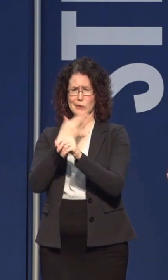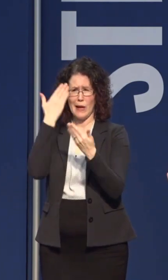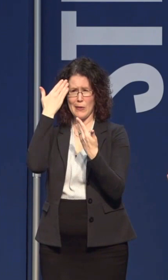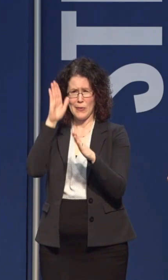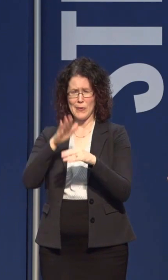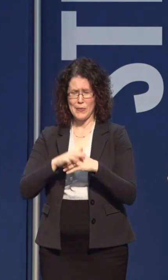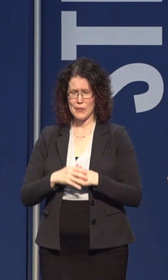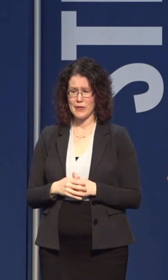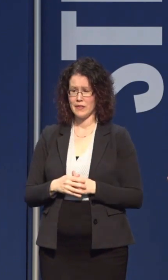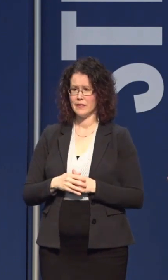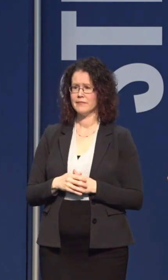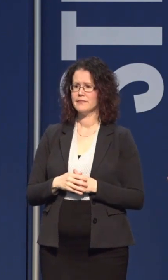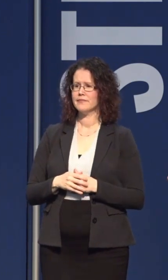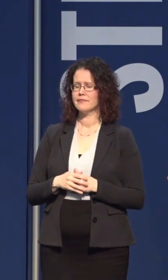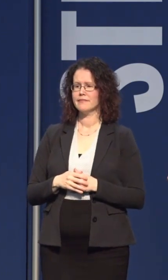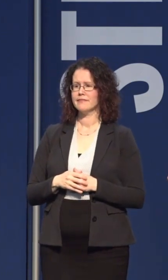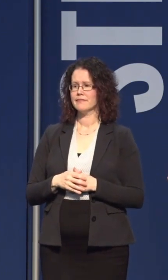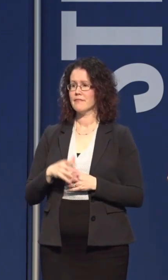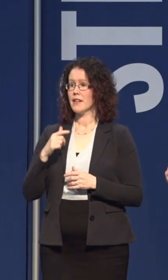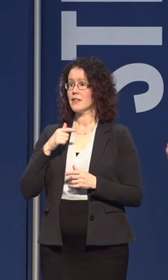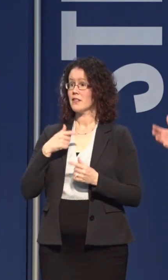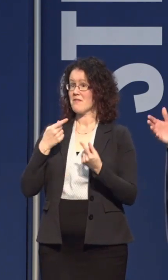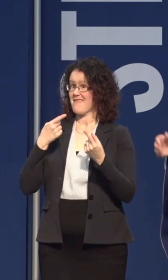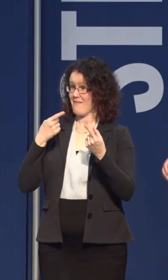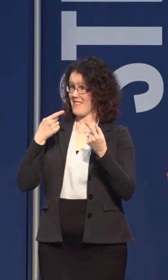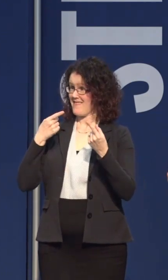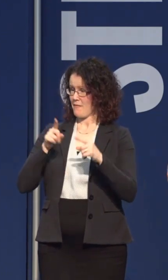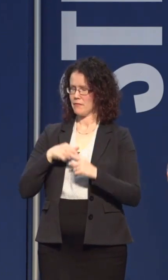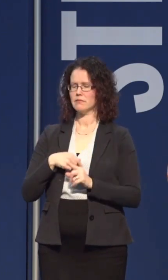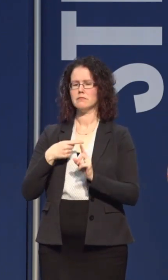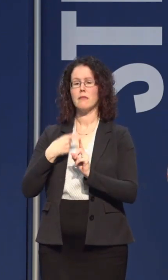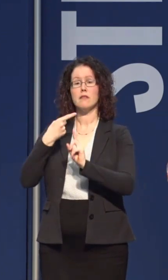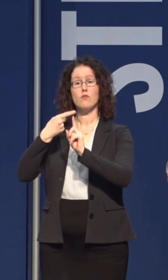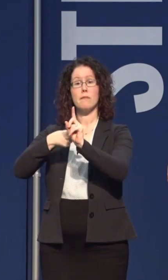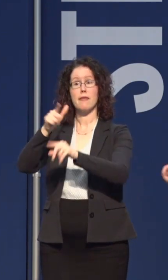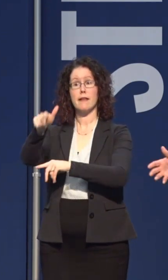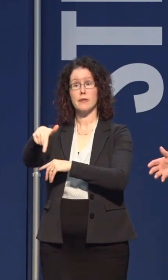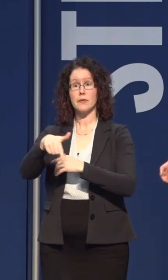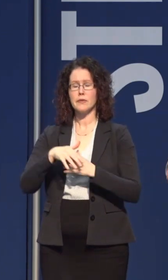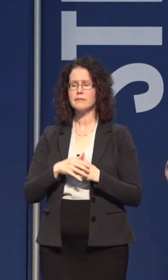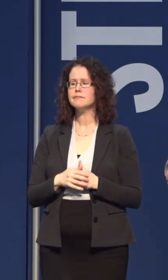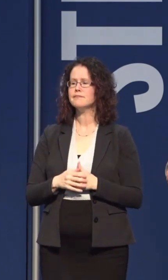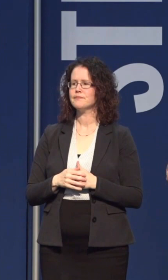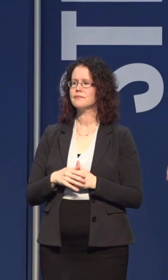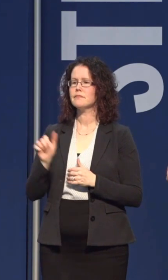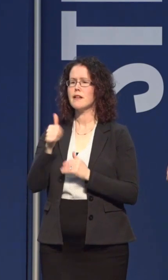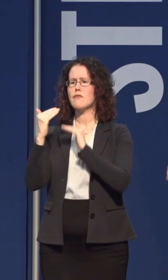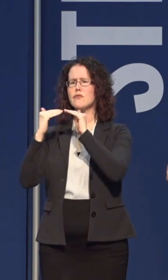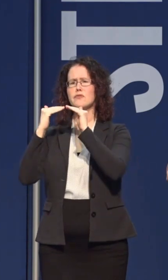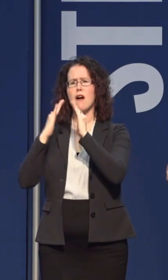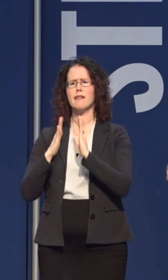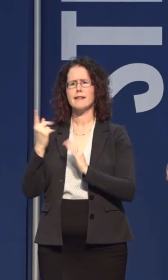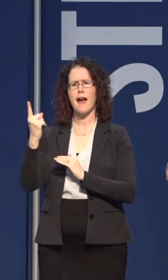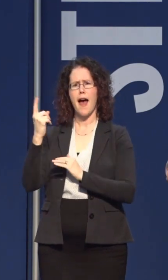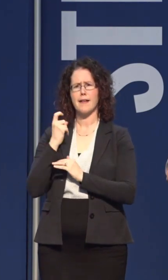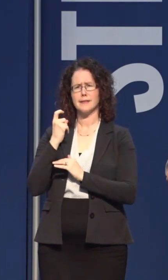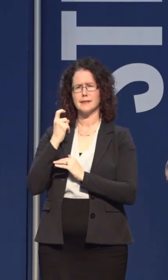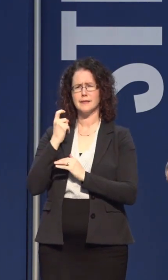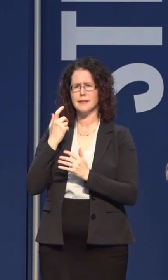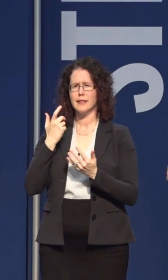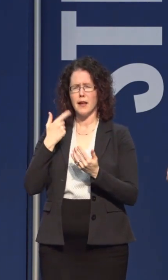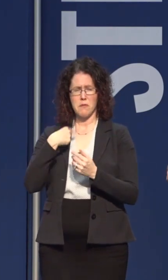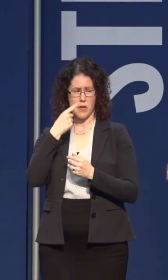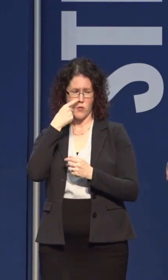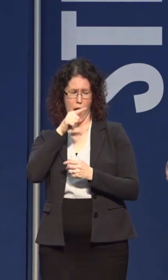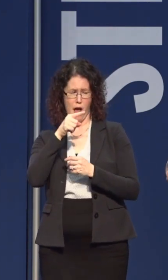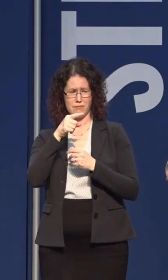after completing the course, I was asked to do a favor by one of my teaching colleagues at the university where I was working. You see, he was